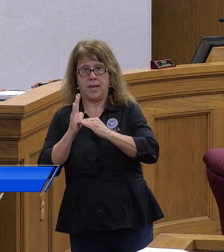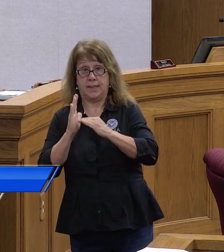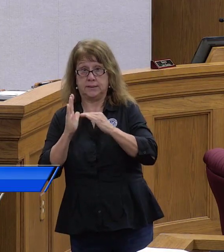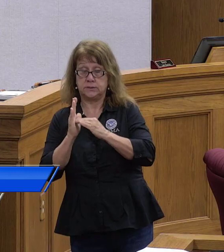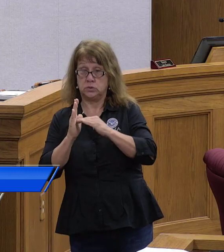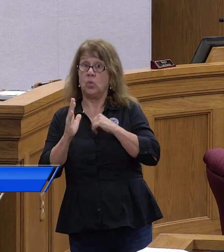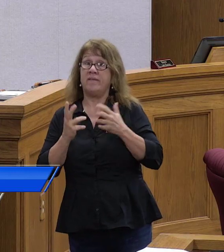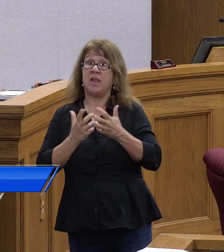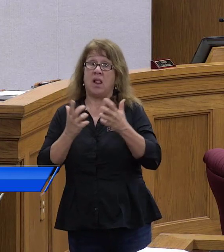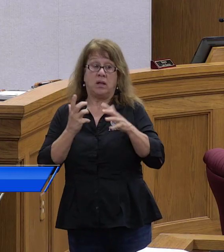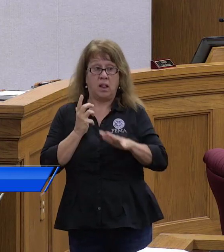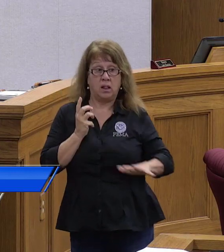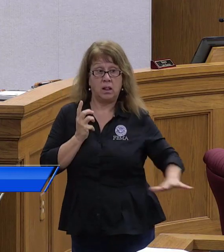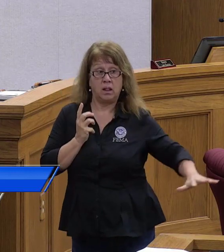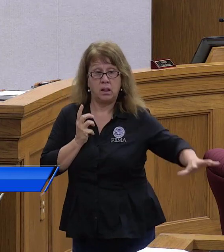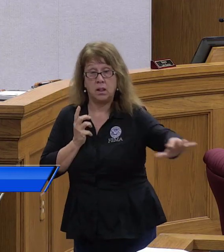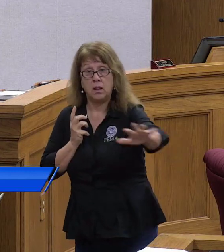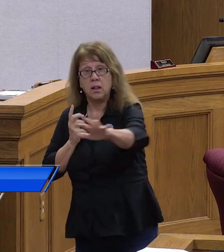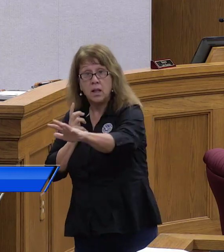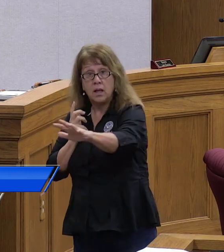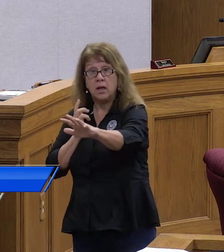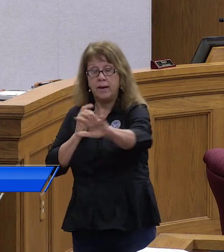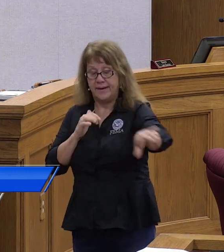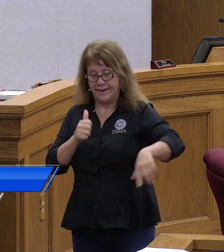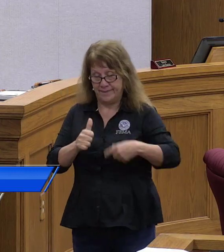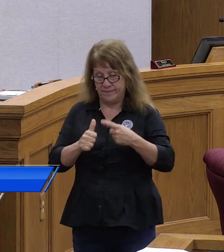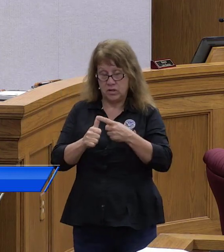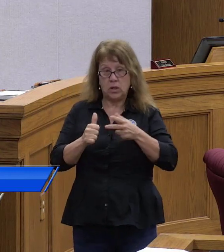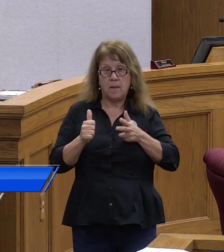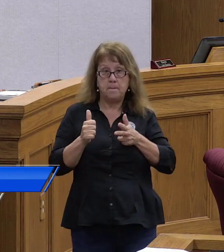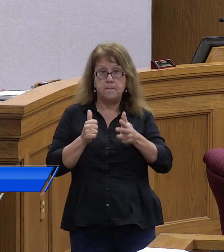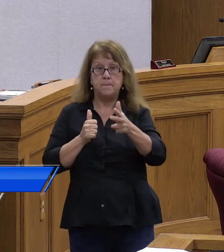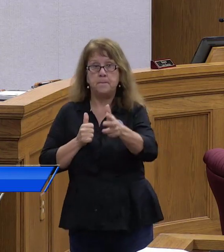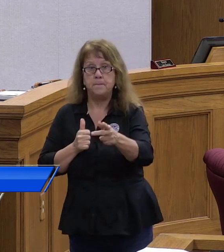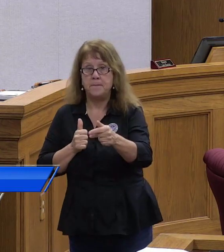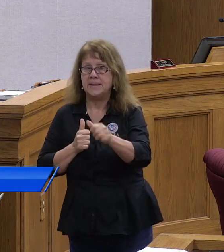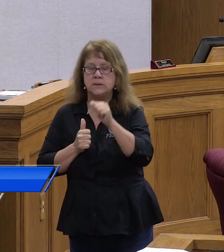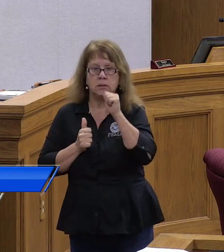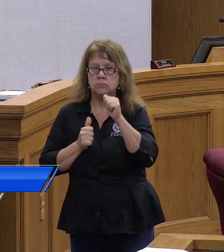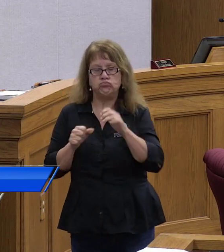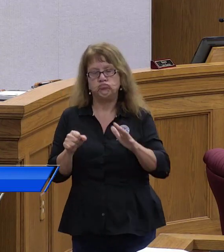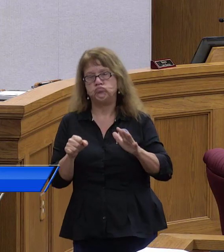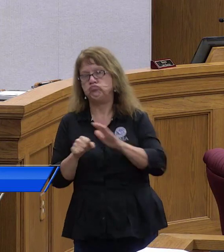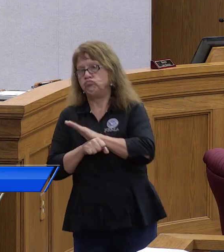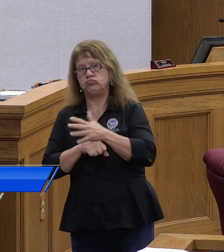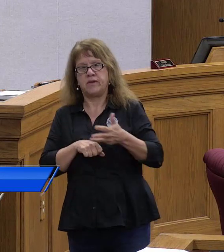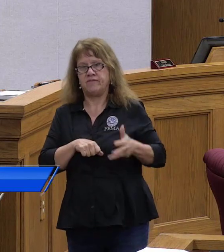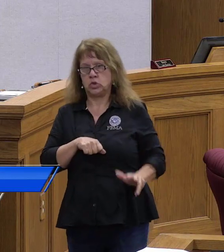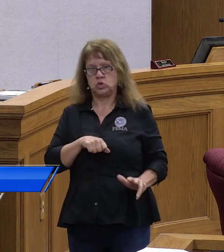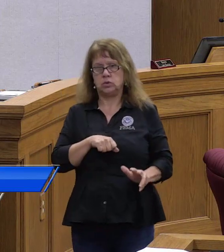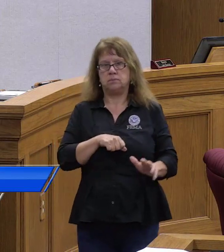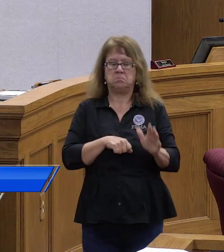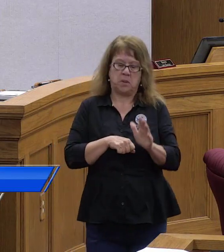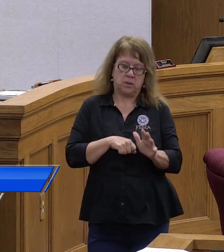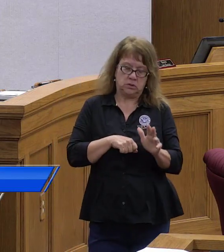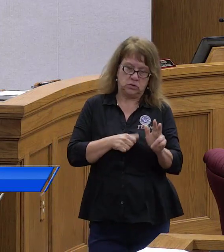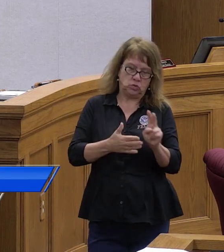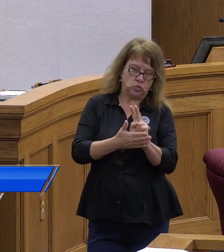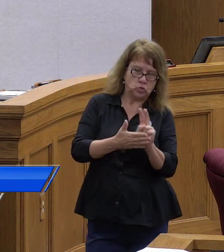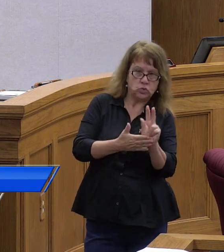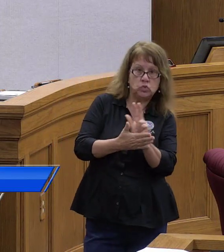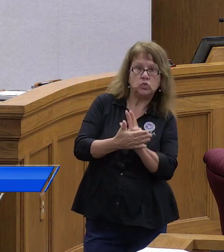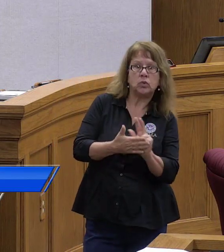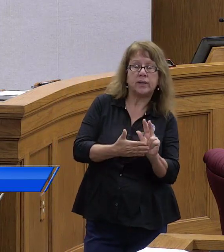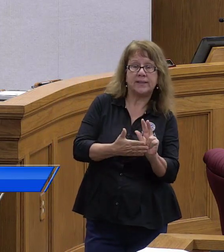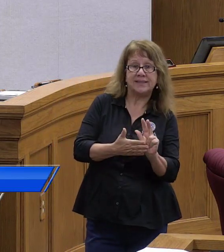realize we have a lot left to do. So the first pass is not near complete. We probably have at least a couple weeks at the parish level,